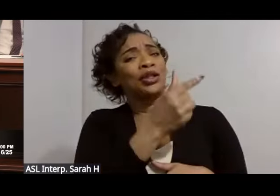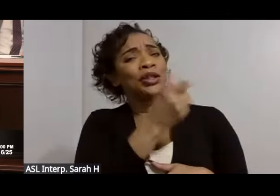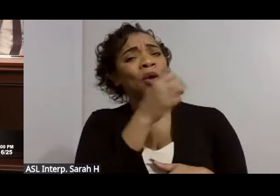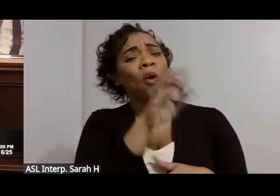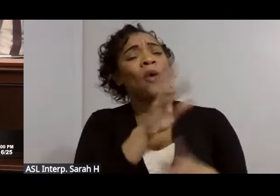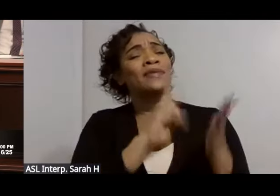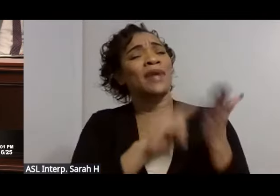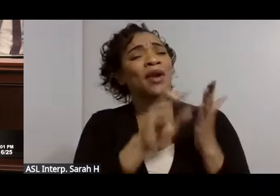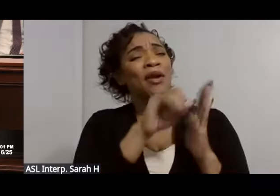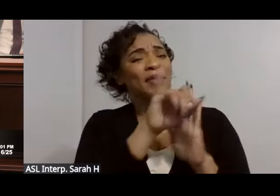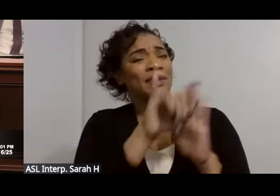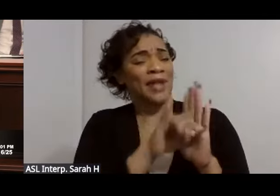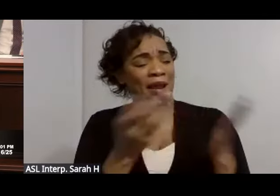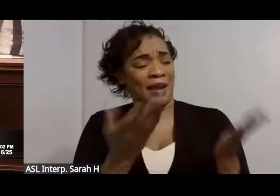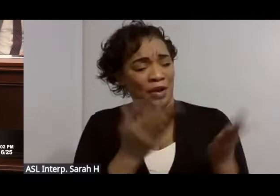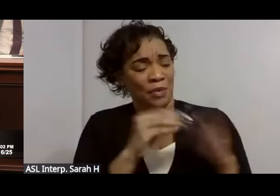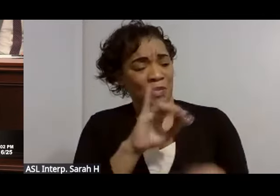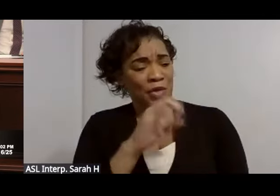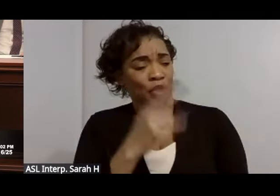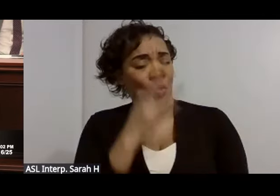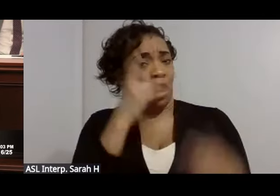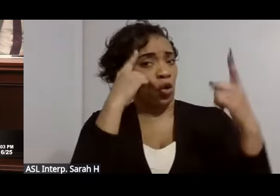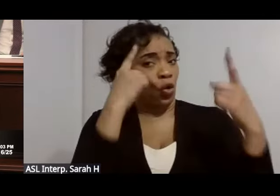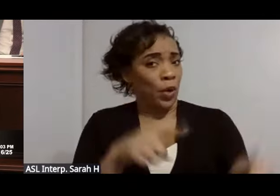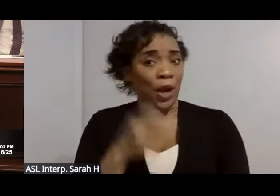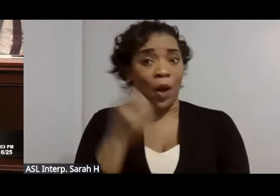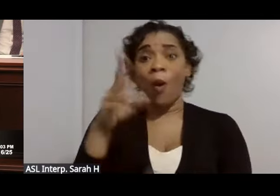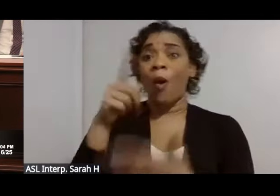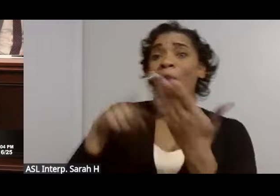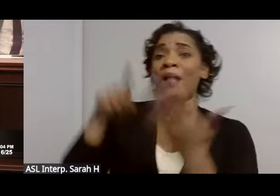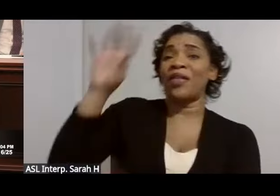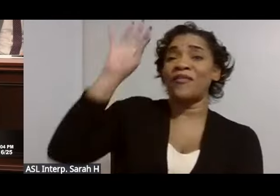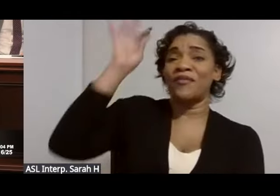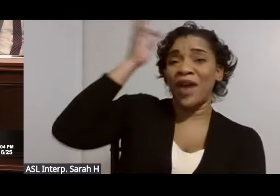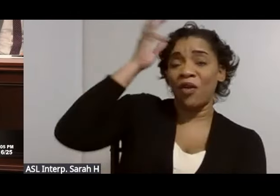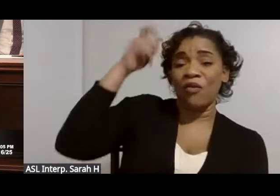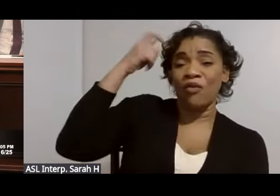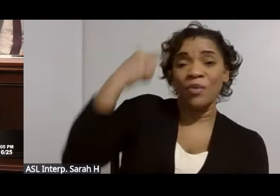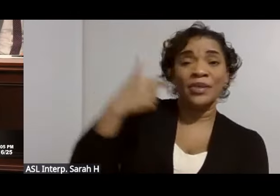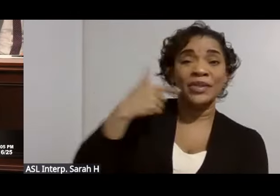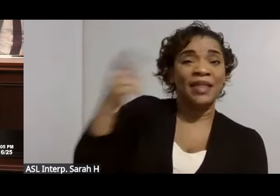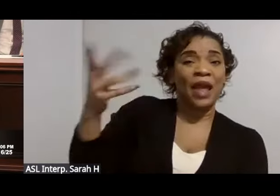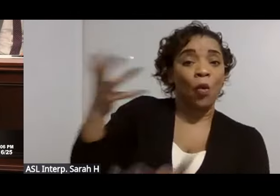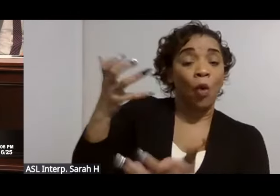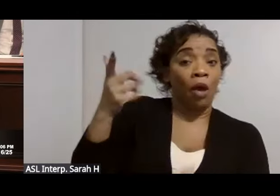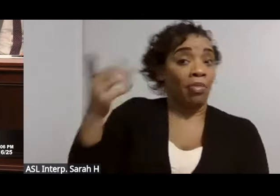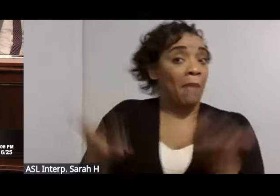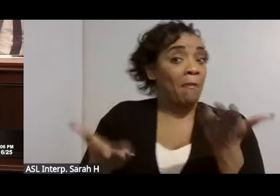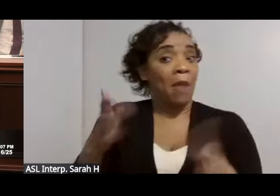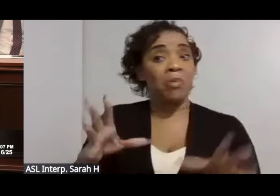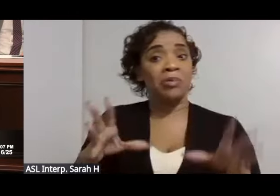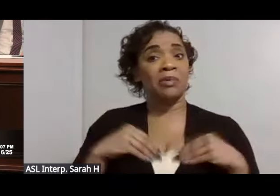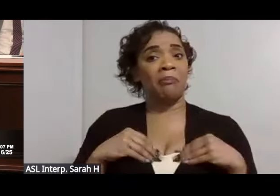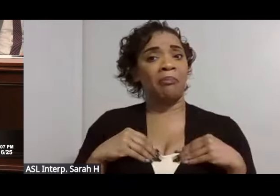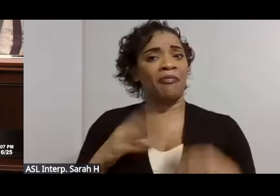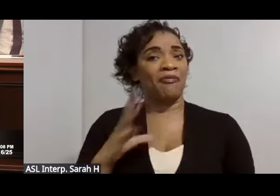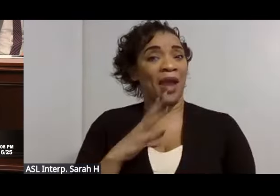federal government will say they want. The federal government may say, we're fine with it. It will depend on who's in charge of